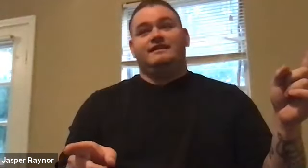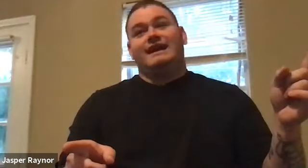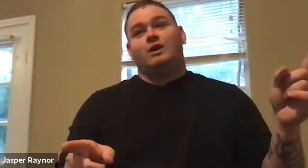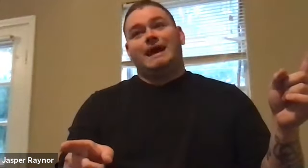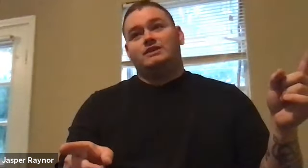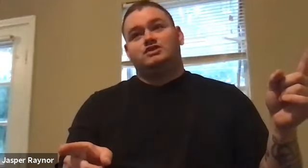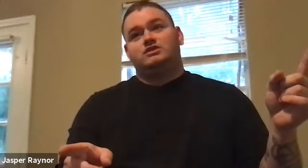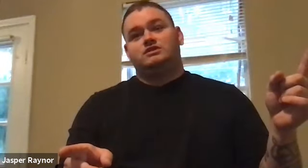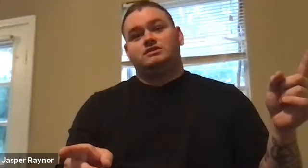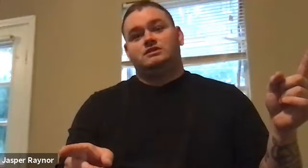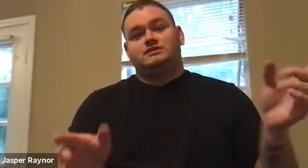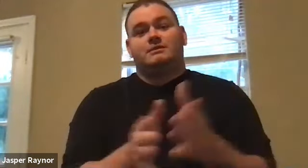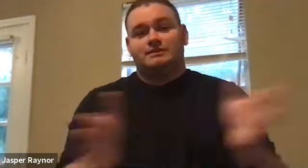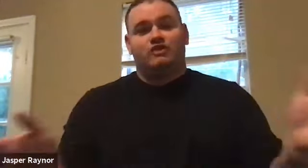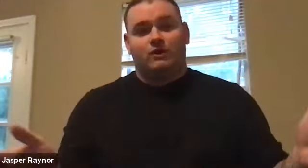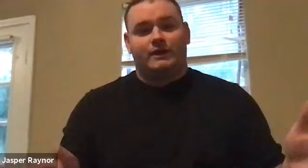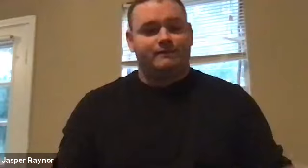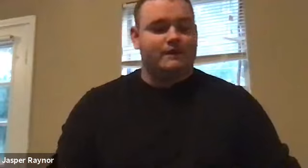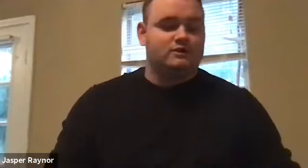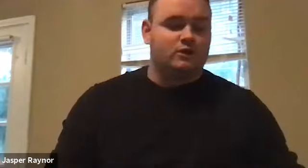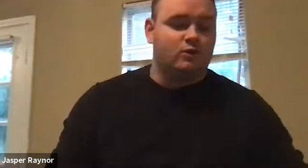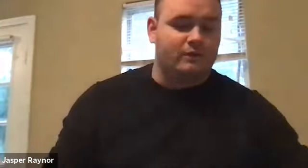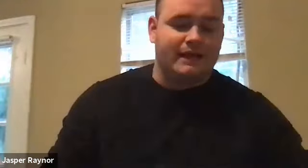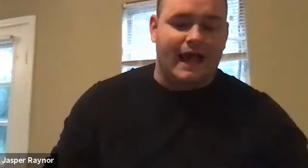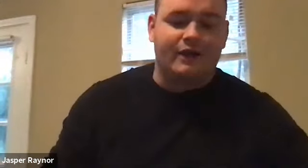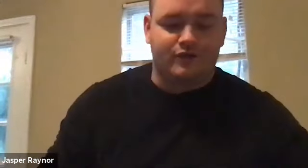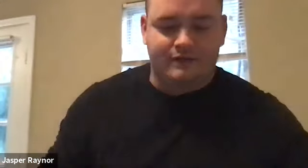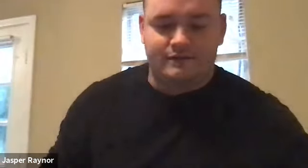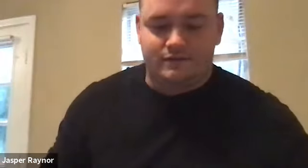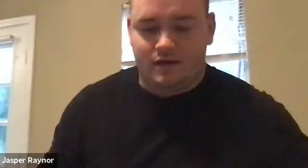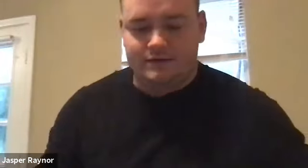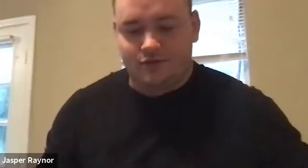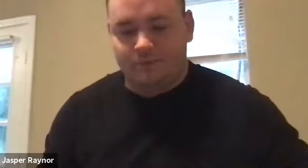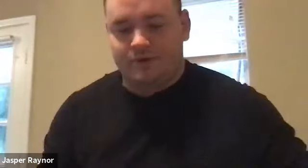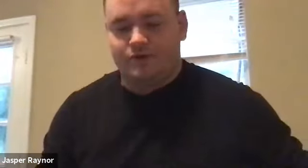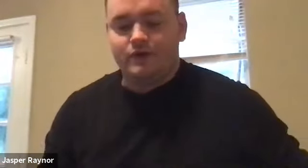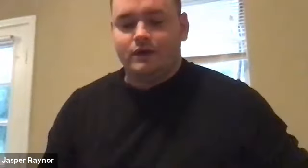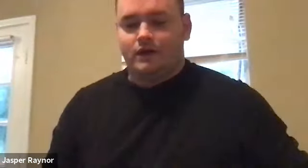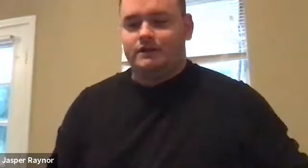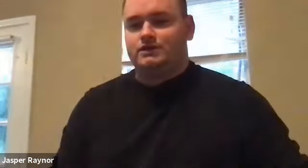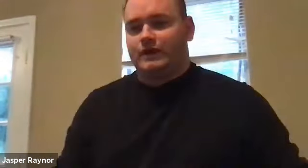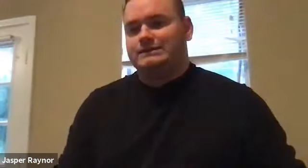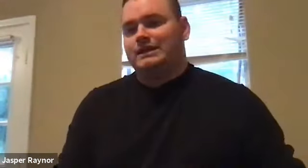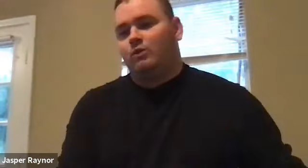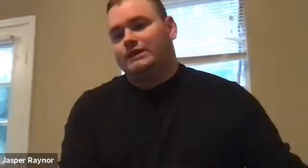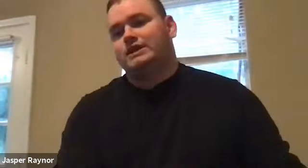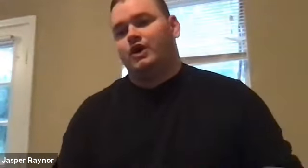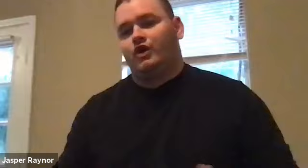that don't match. Something's wrong here. So you want to be an accurate interpreter to translate what is